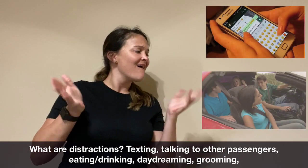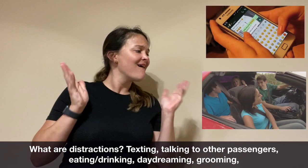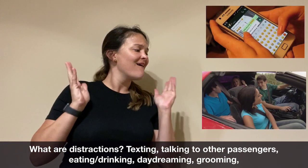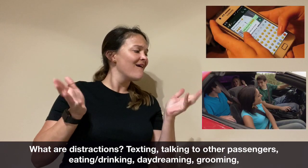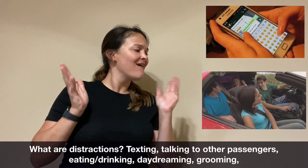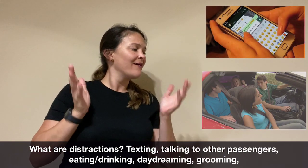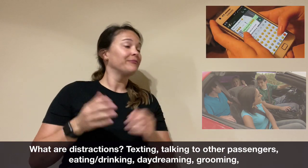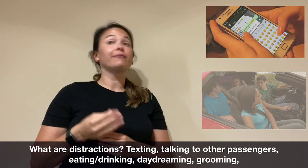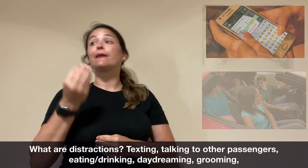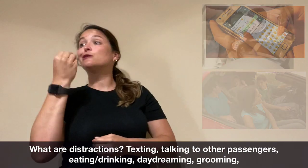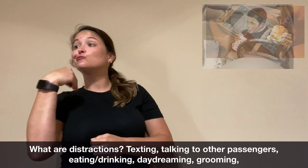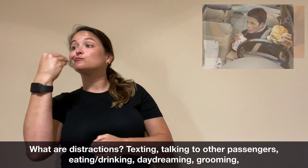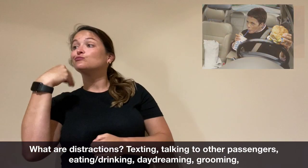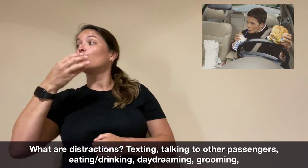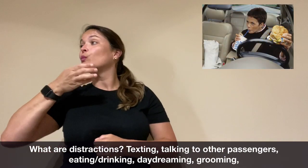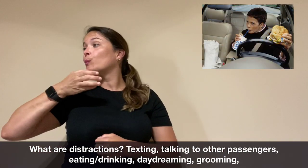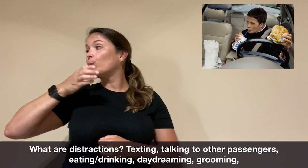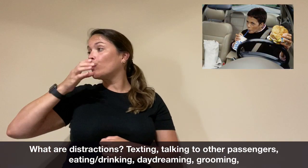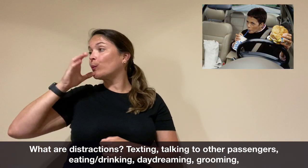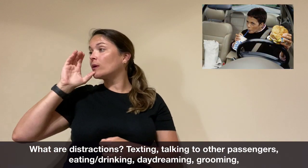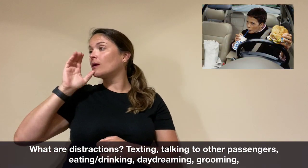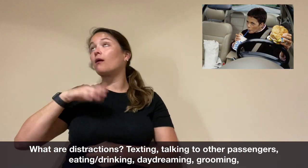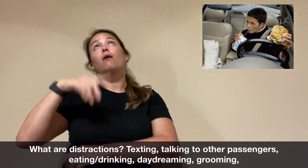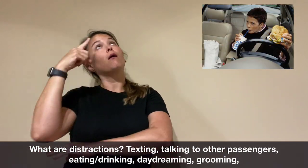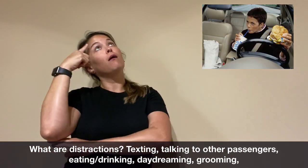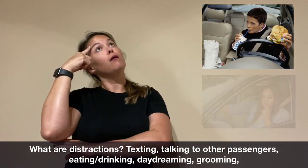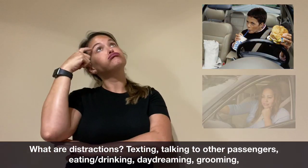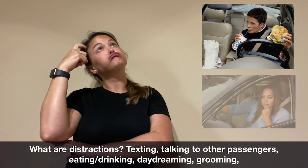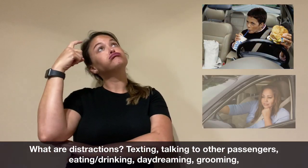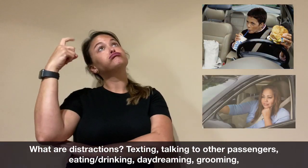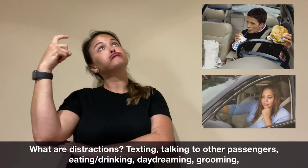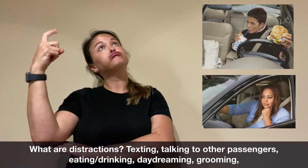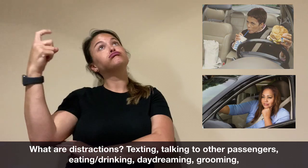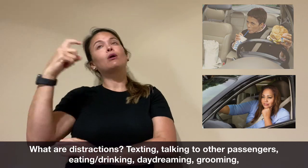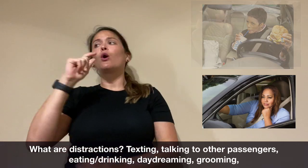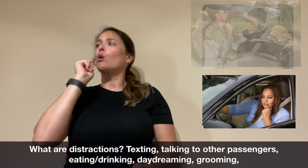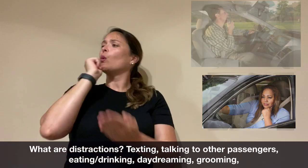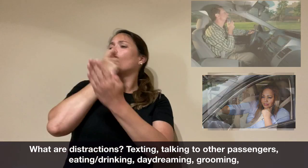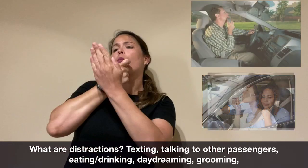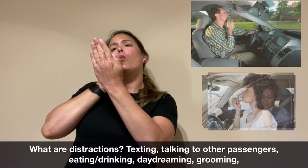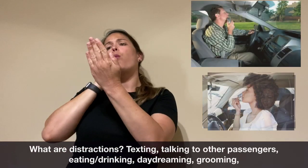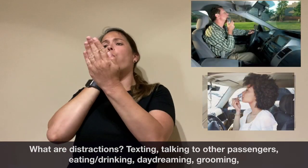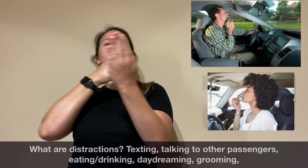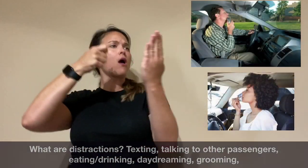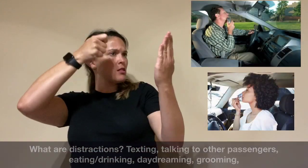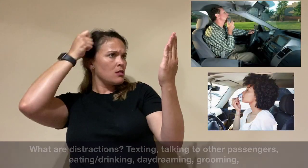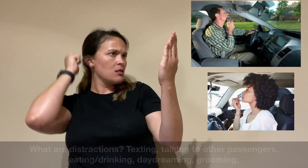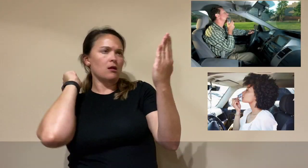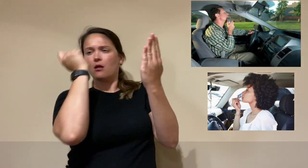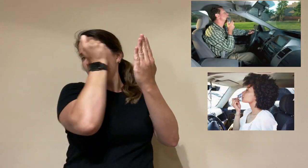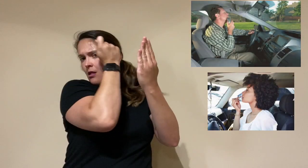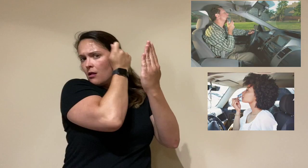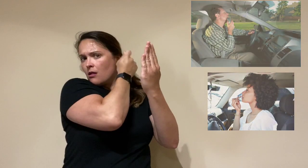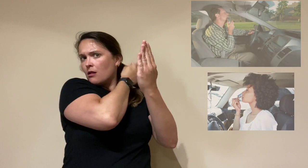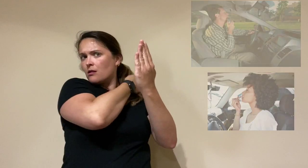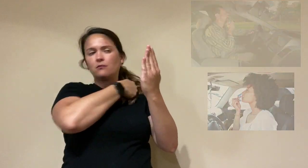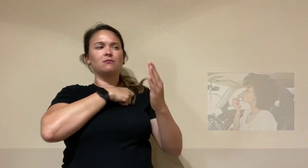Texting, talking to other passengers, eating, drinking, daydreaming, grooming,